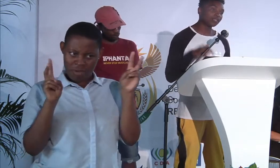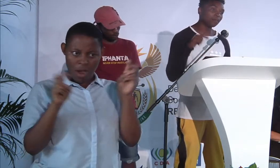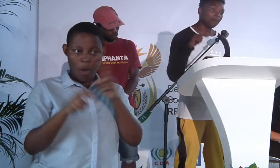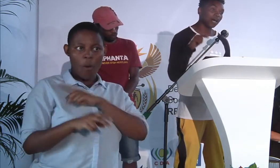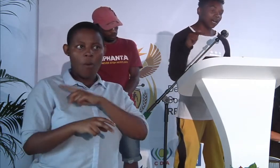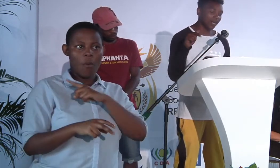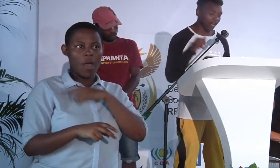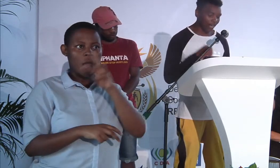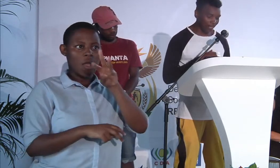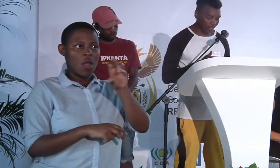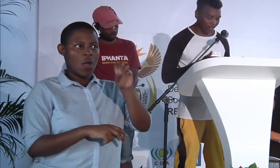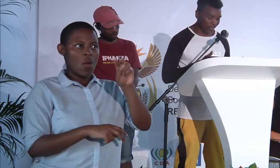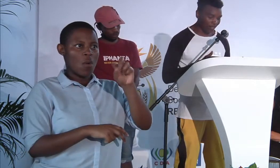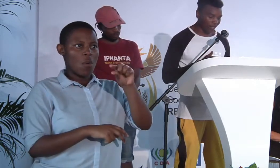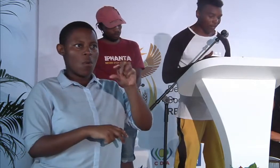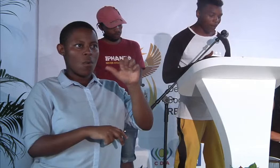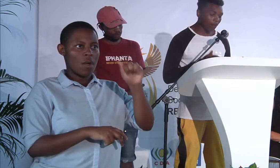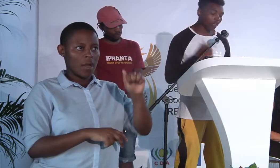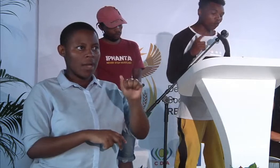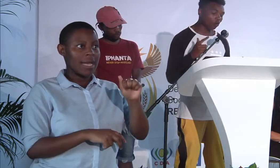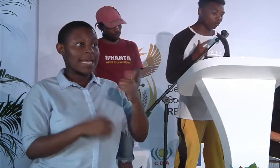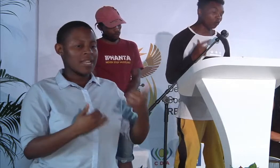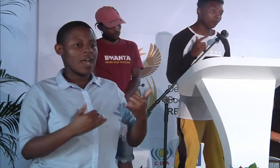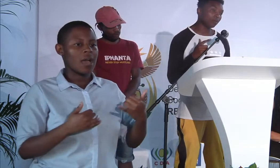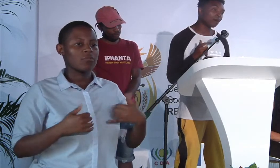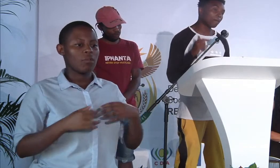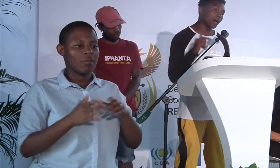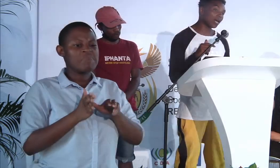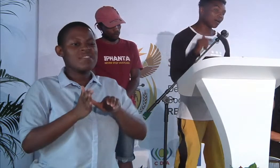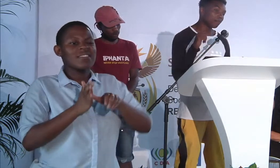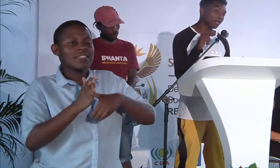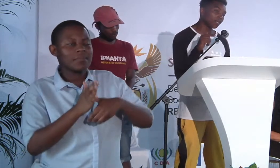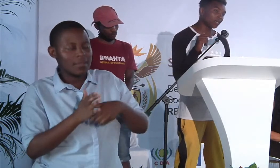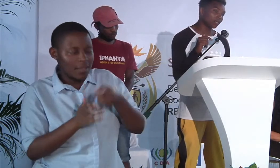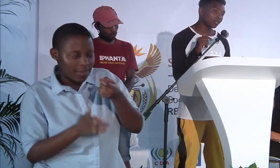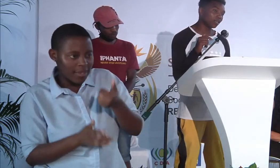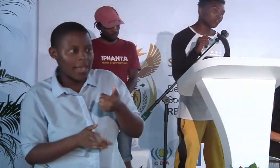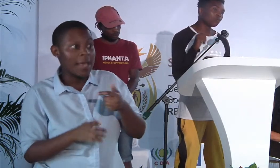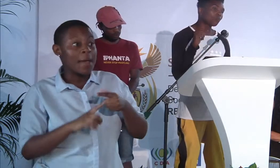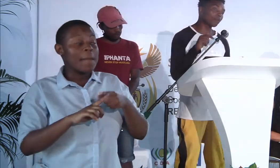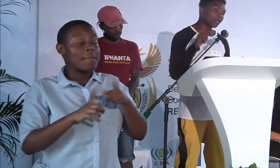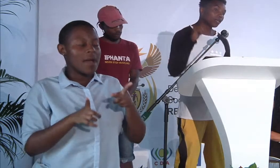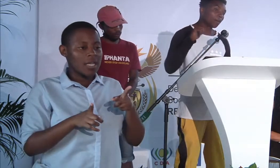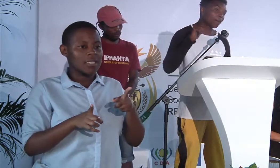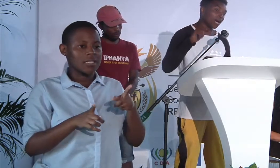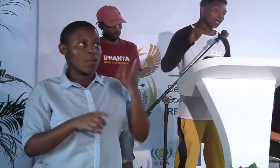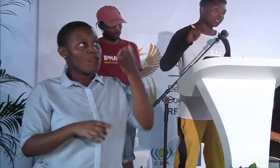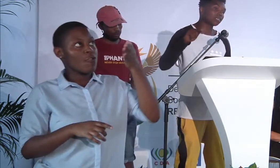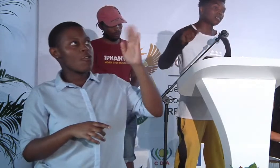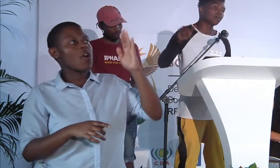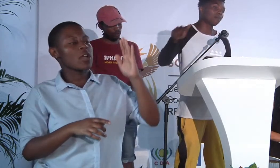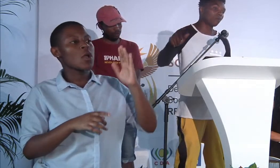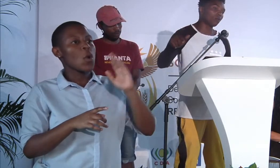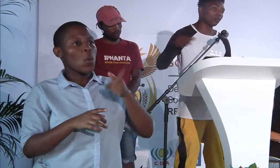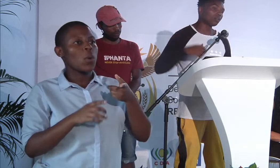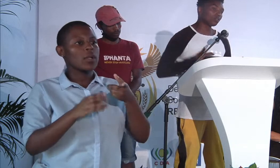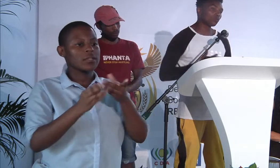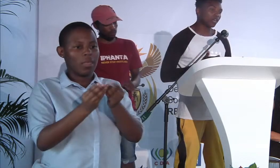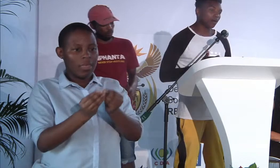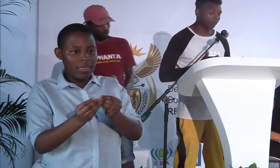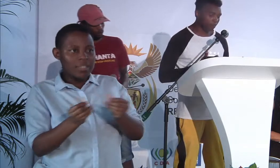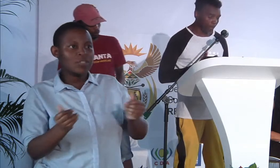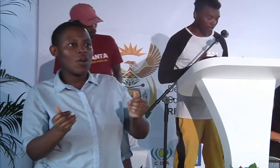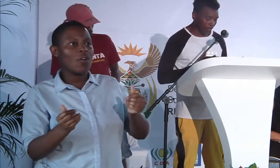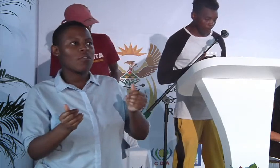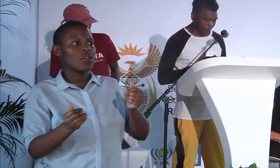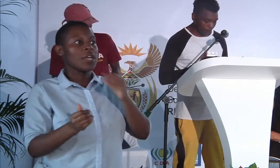us paralyzed. But God will be the paramedic to bring the paracetamol to numb